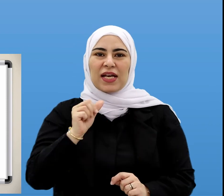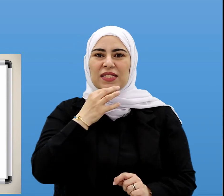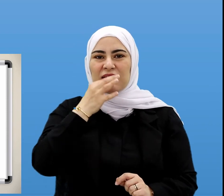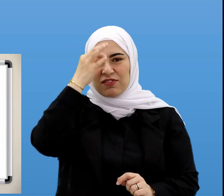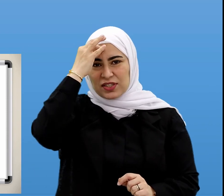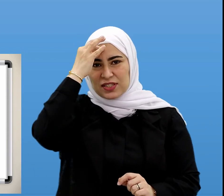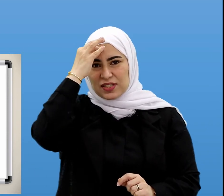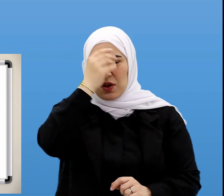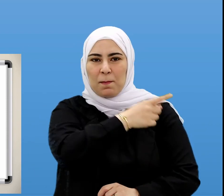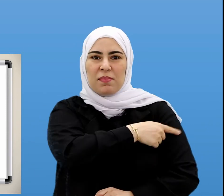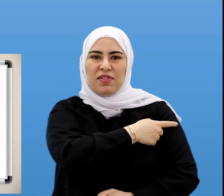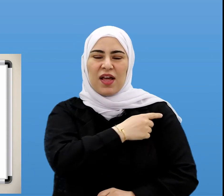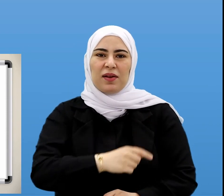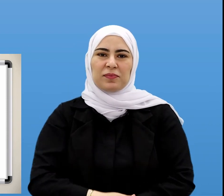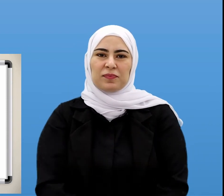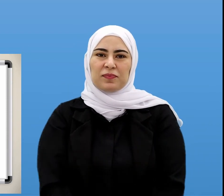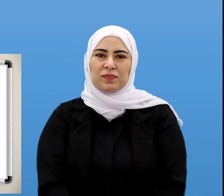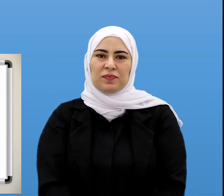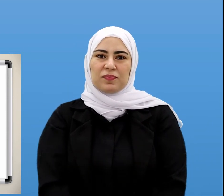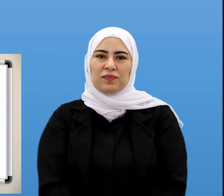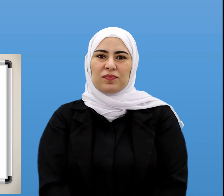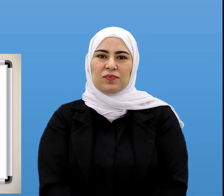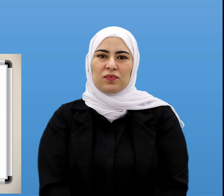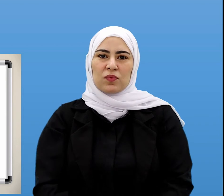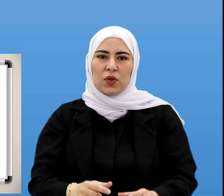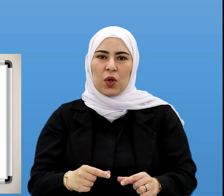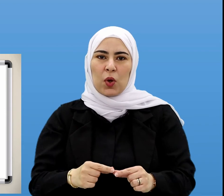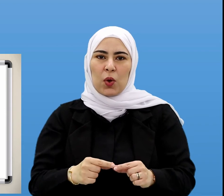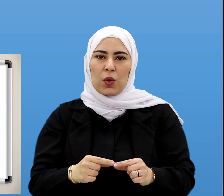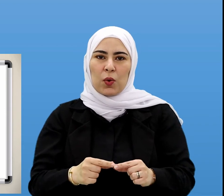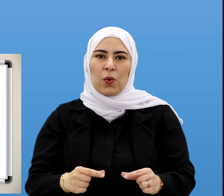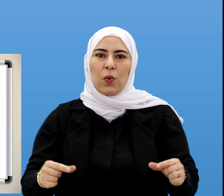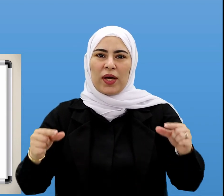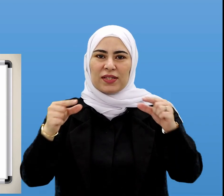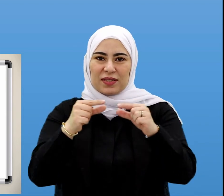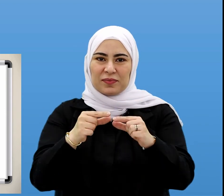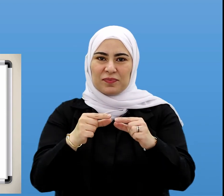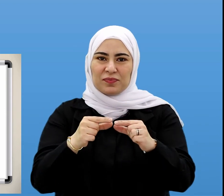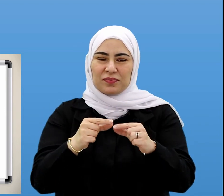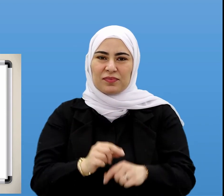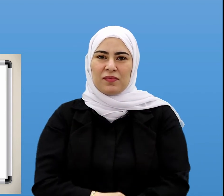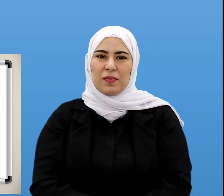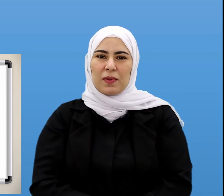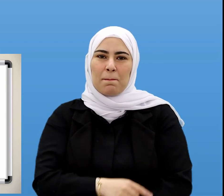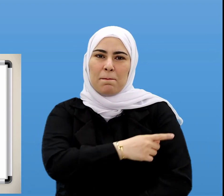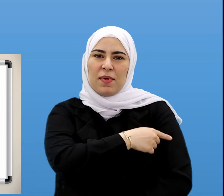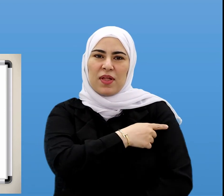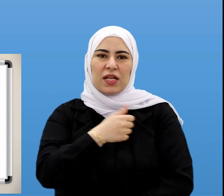Examples of intensifiers. Quiet. Here's an example. Yesterday was quite cold.